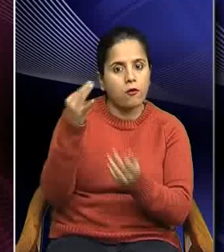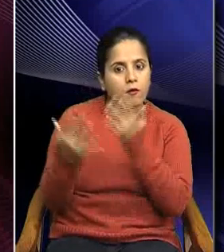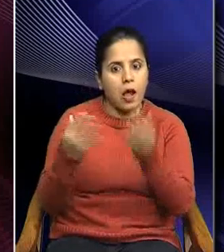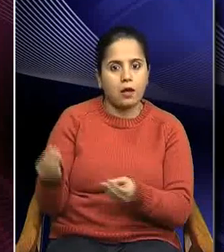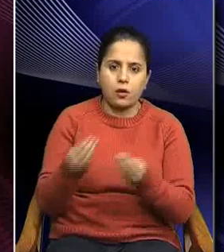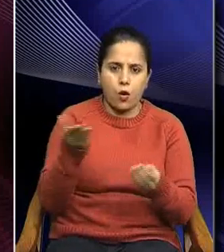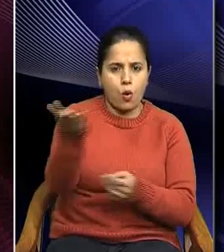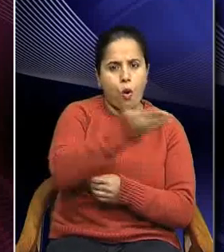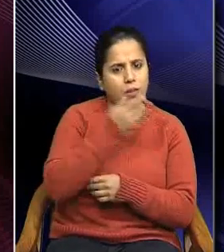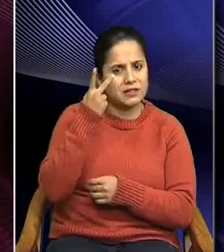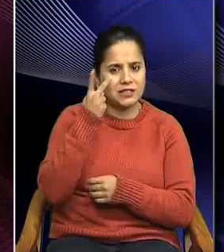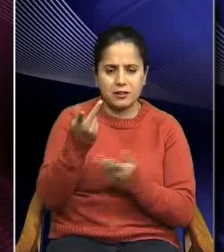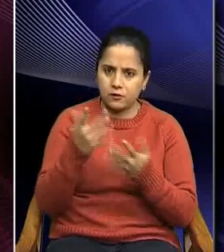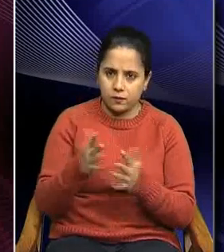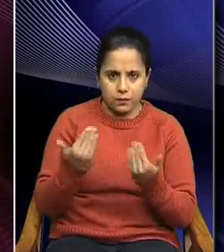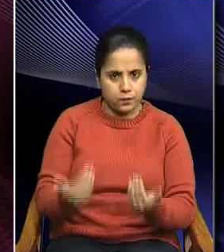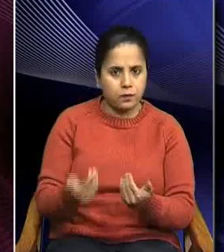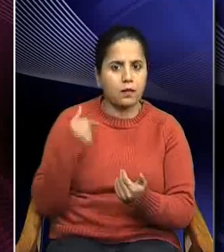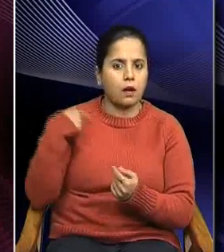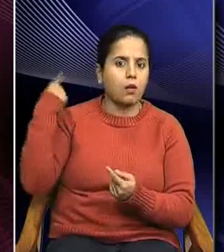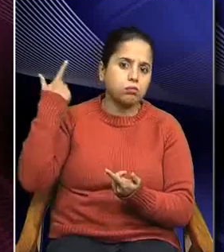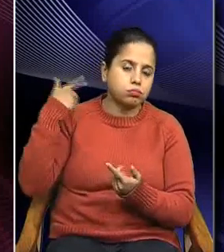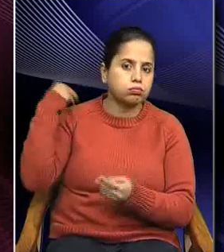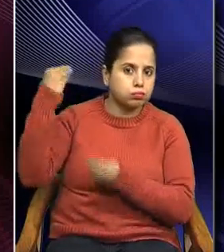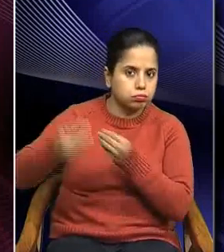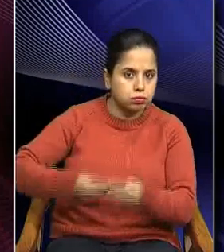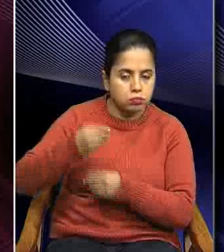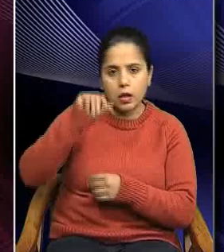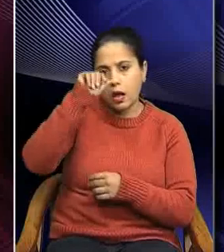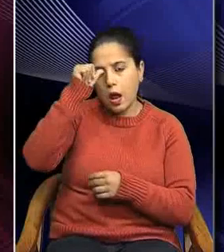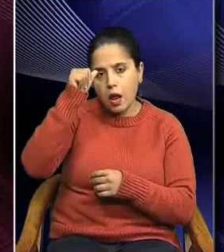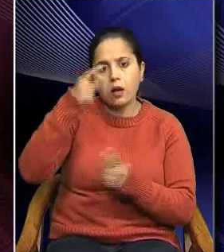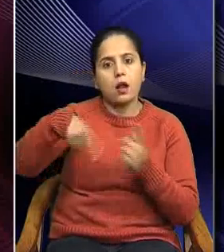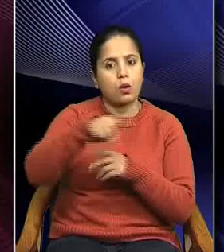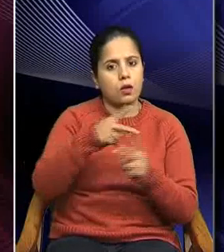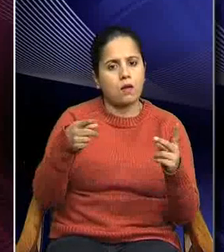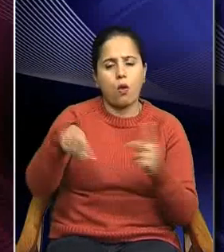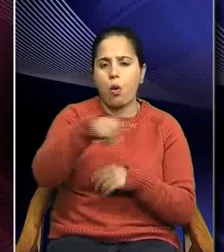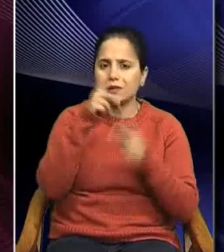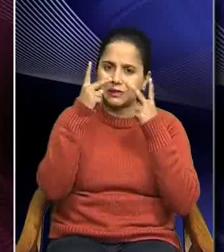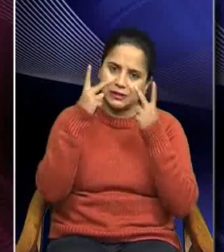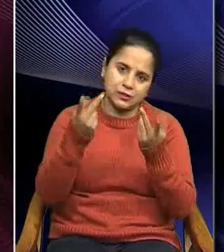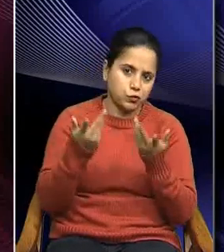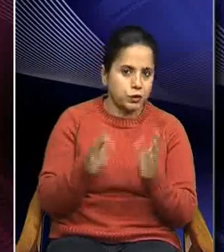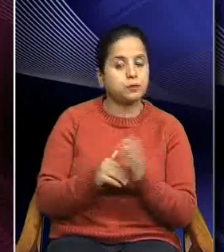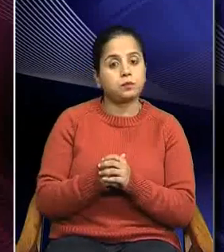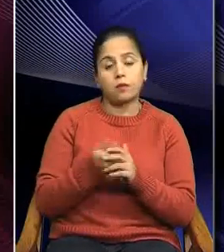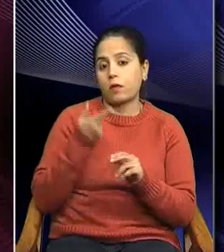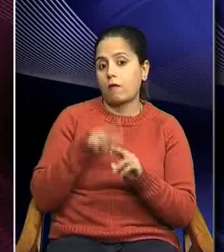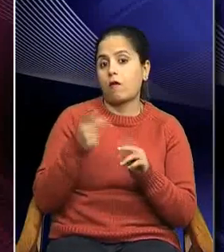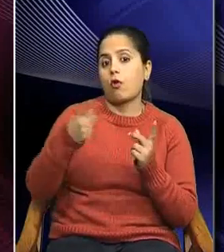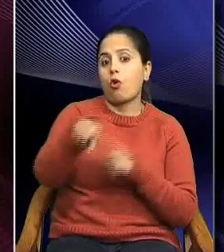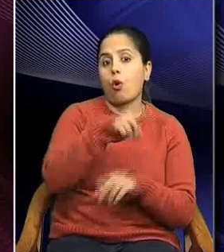have seen this. Our ancestors in Indian tradition also must have seen that. And if you look